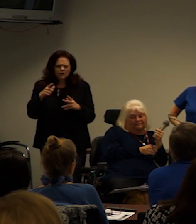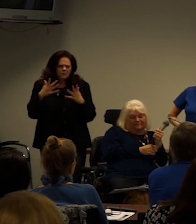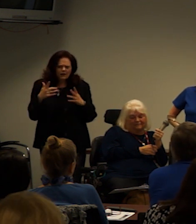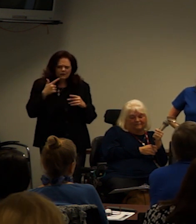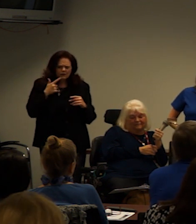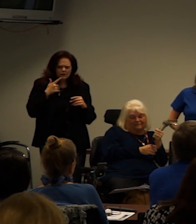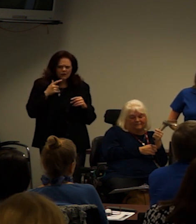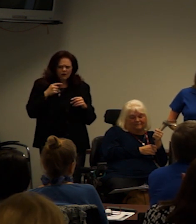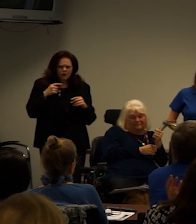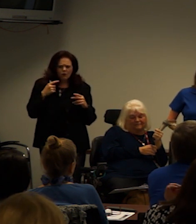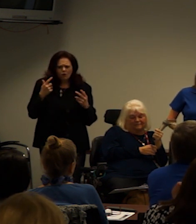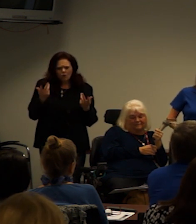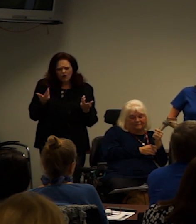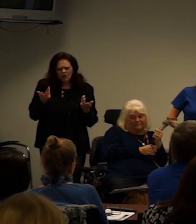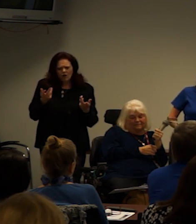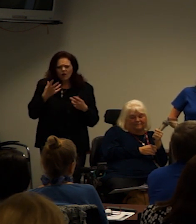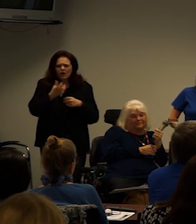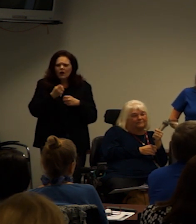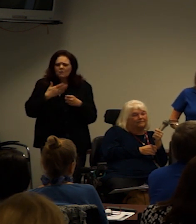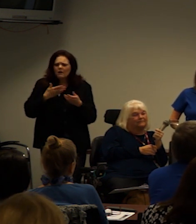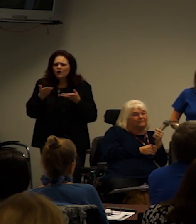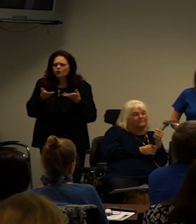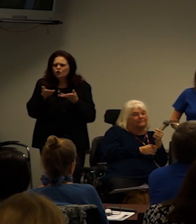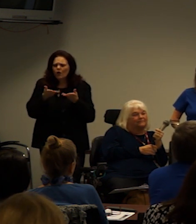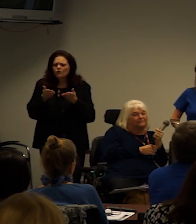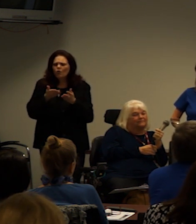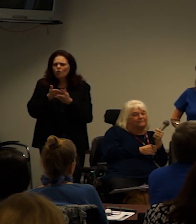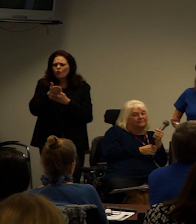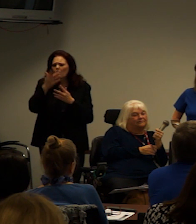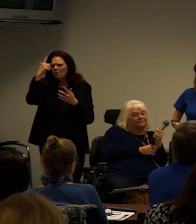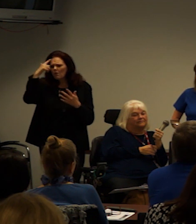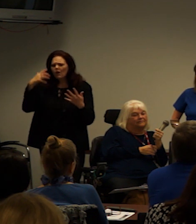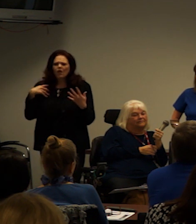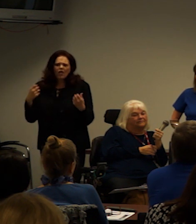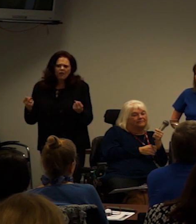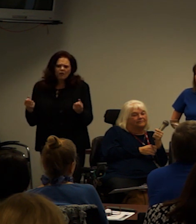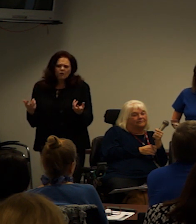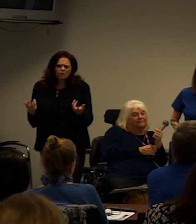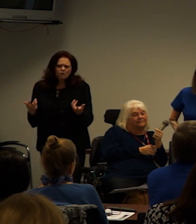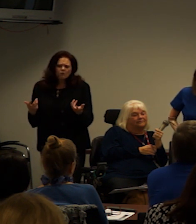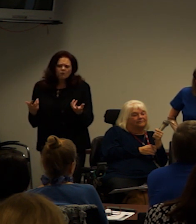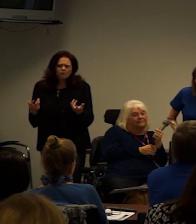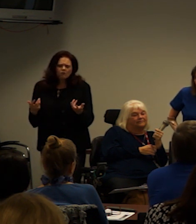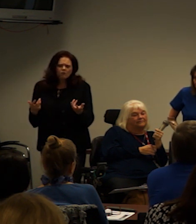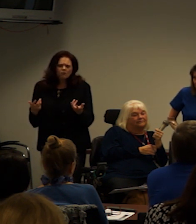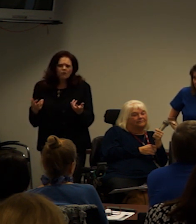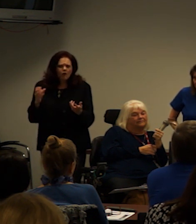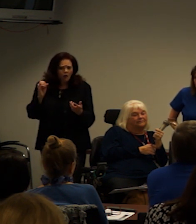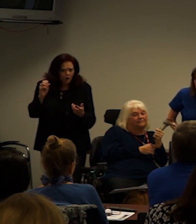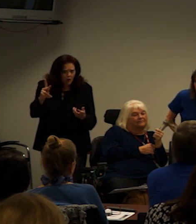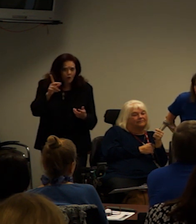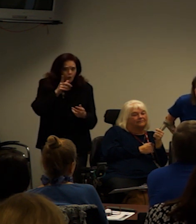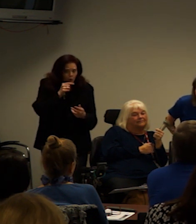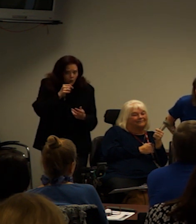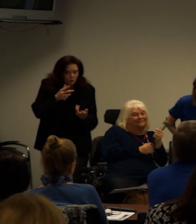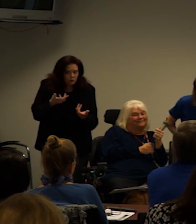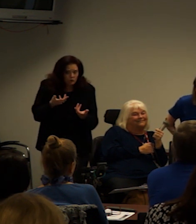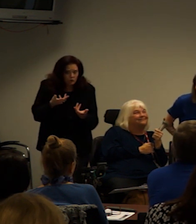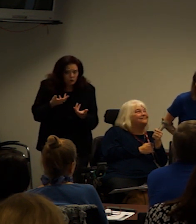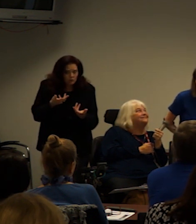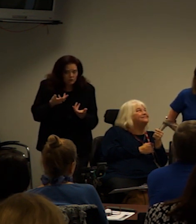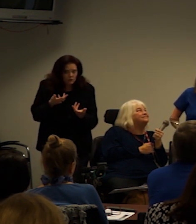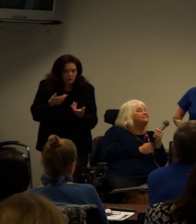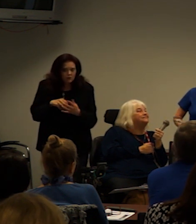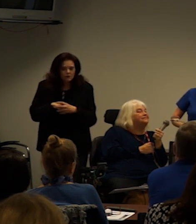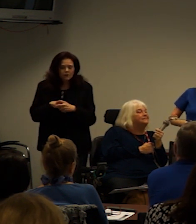well, I get my services through mental health. Well, who might that be, you